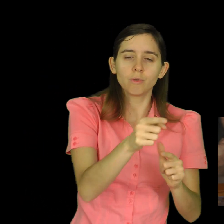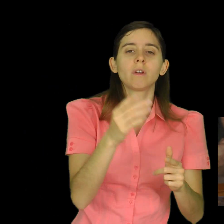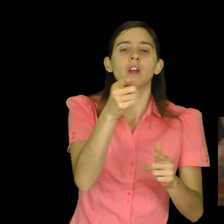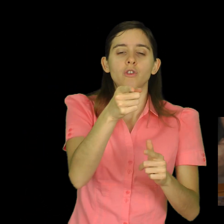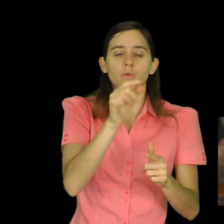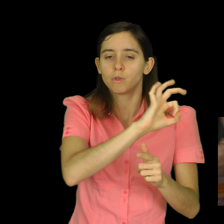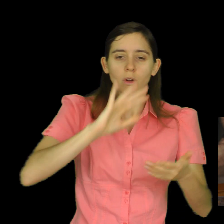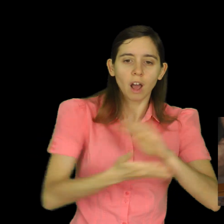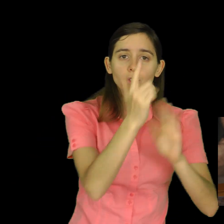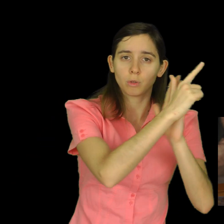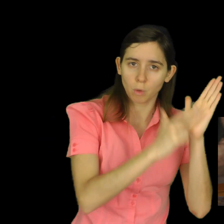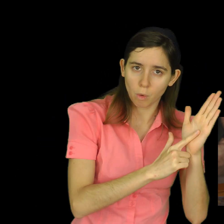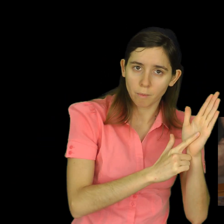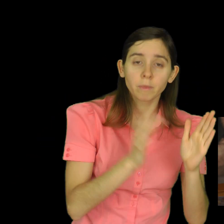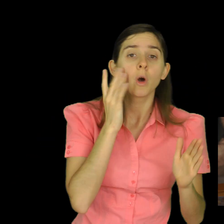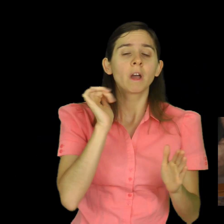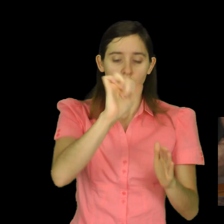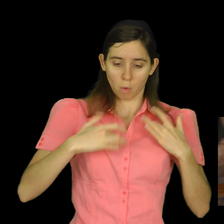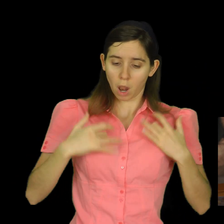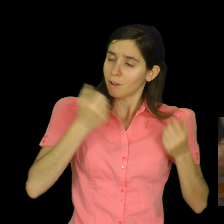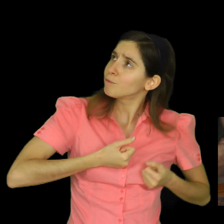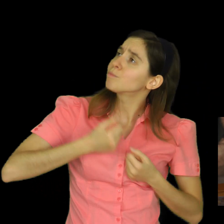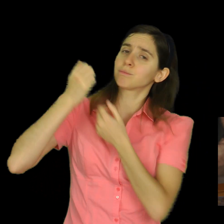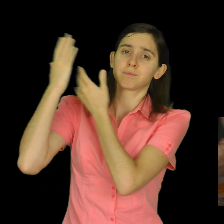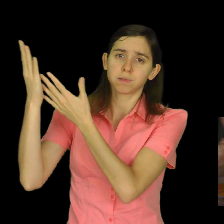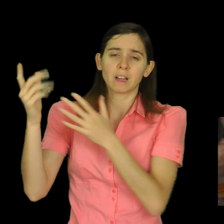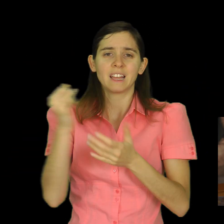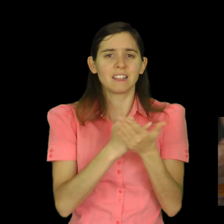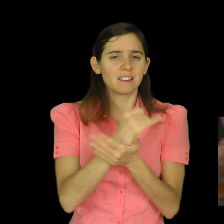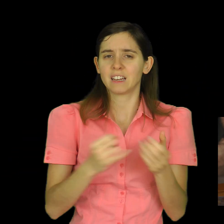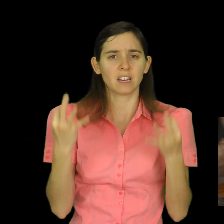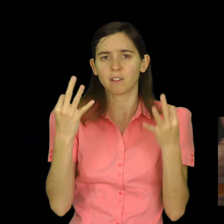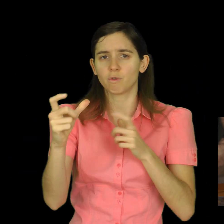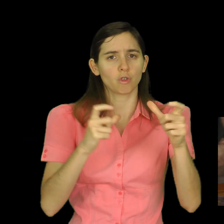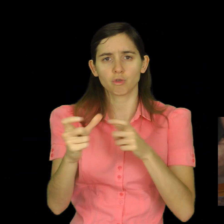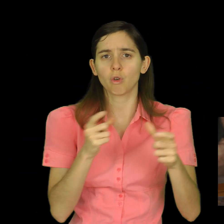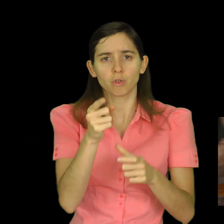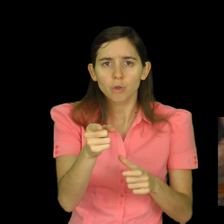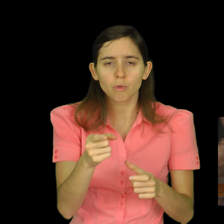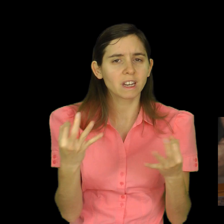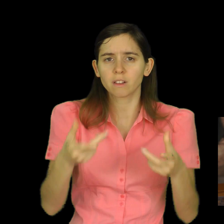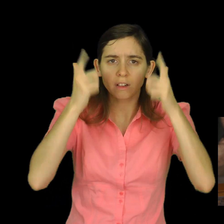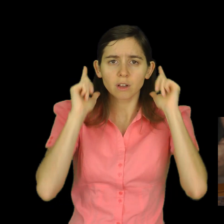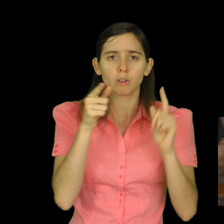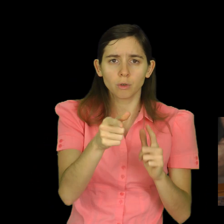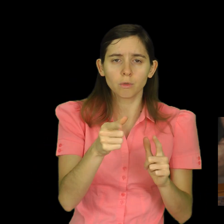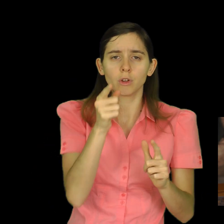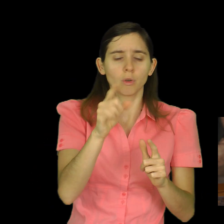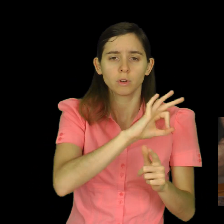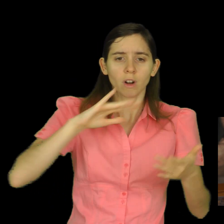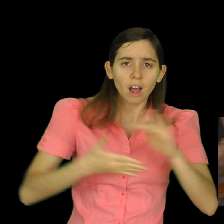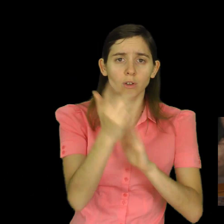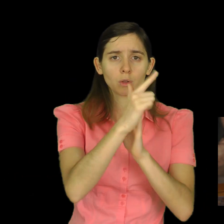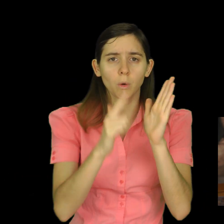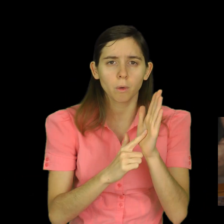surrender your life to God, sin doesn't have dominion over you. It isn't your master, and you're not under the law. What's the